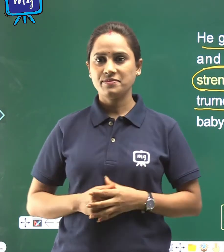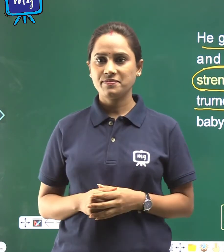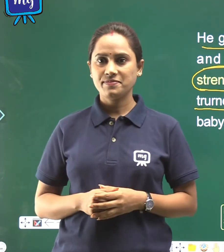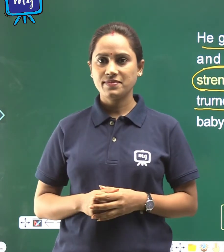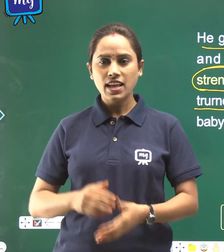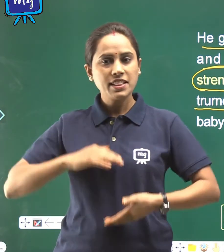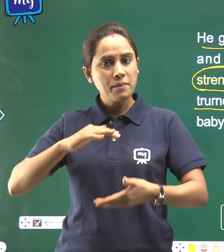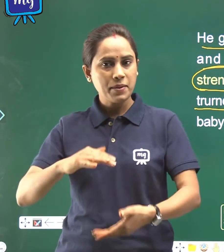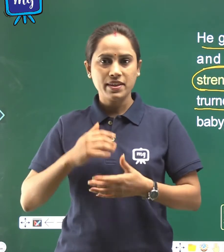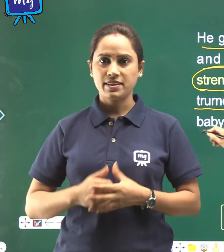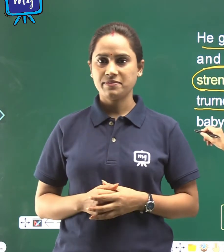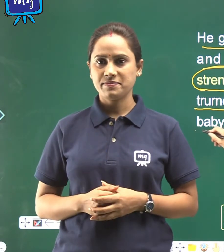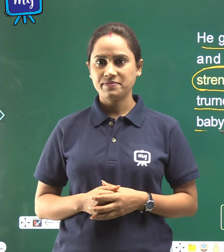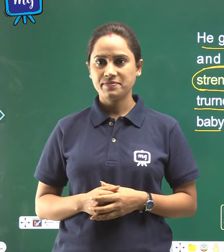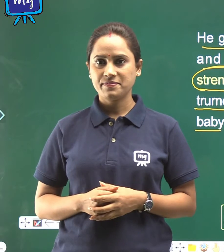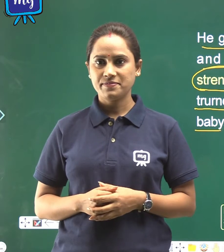the baby.